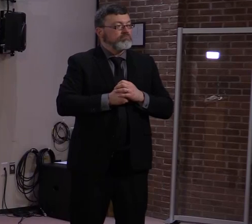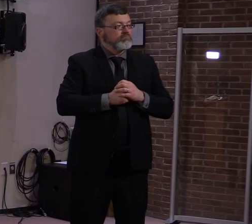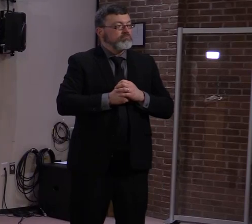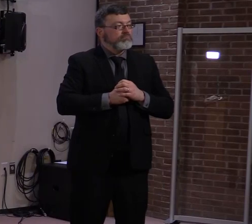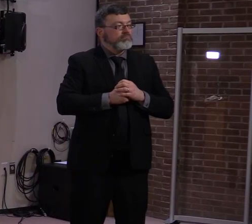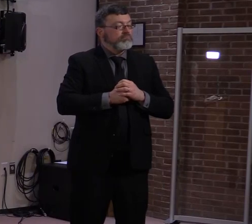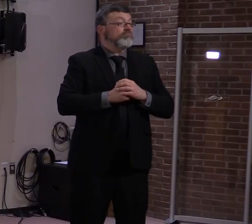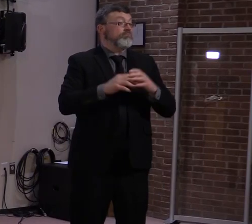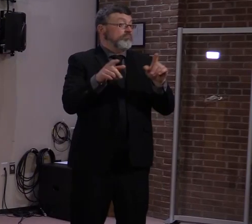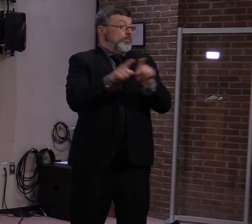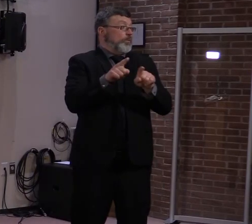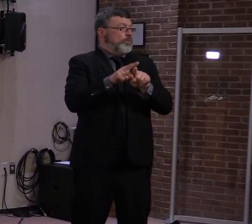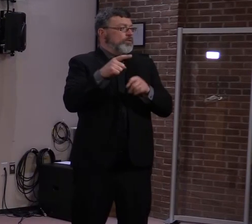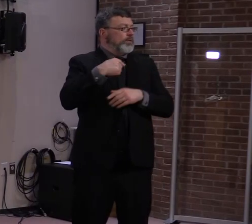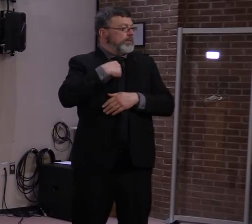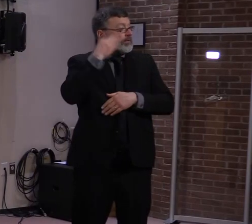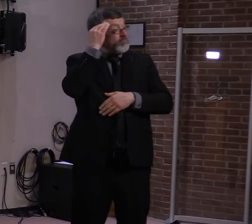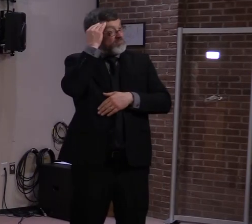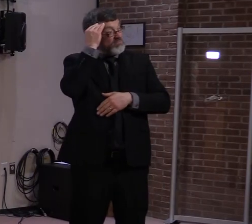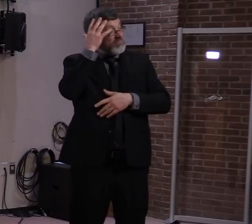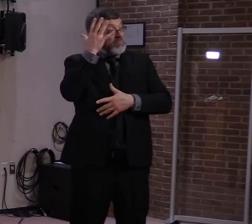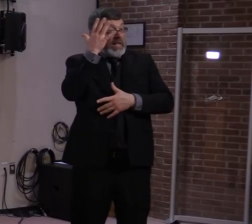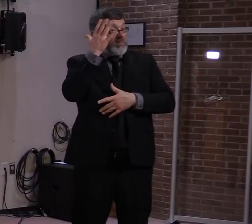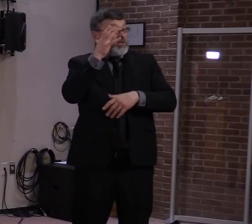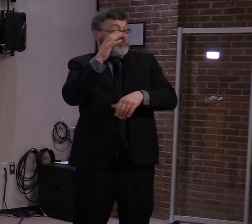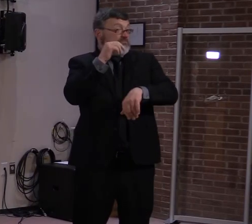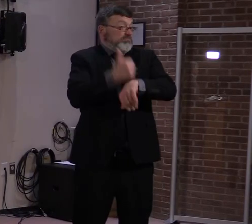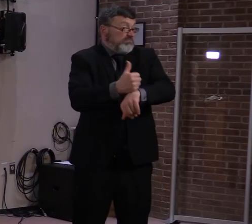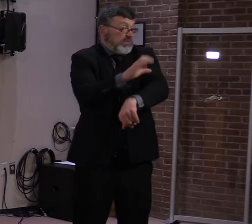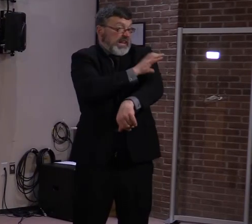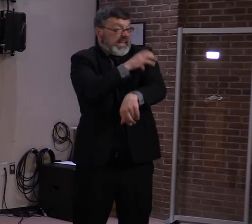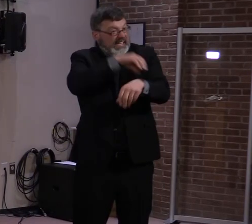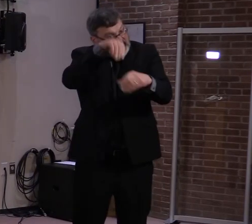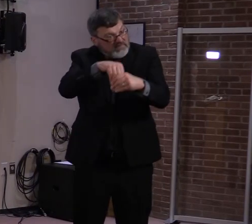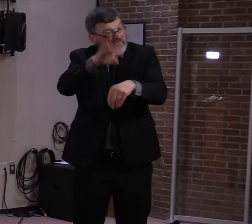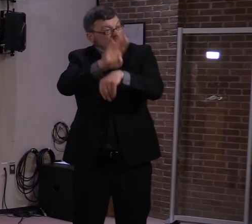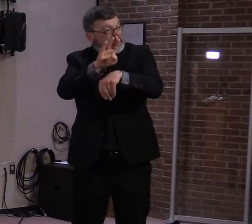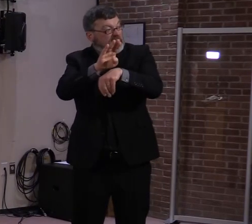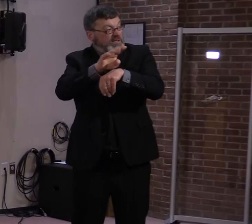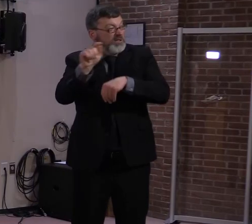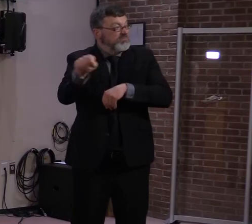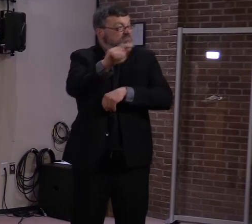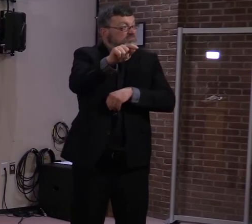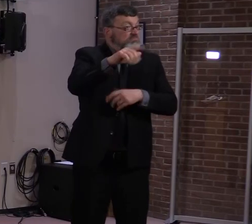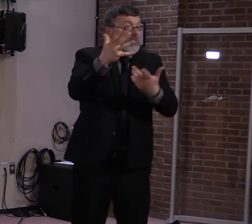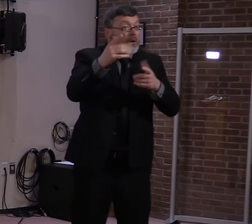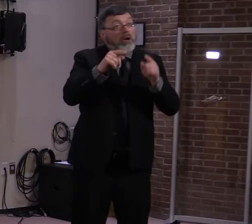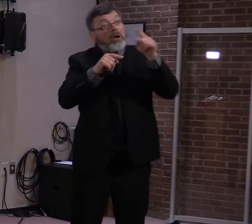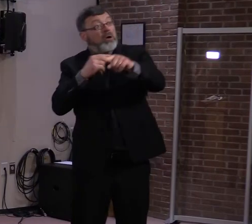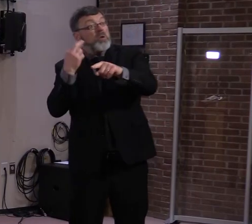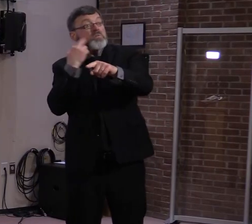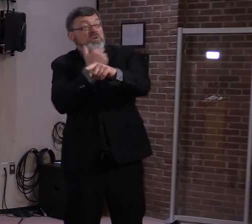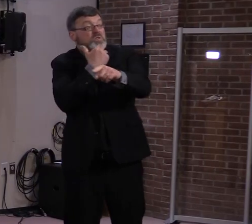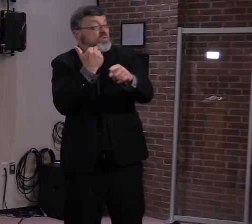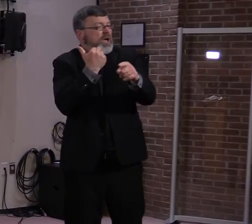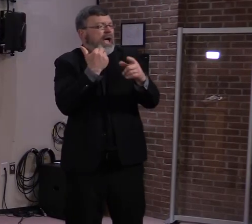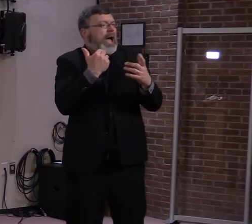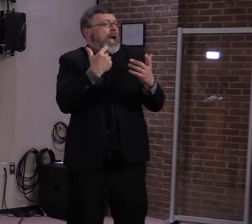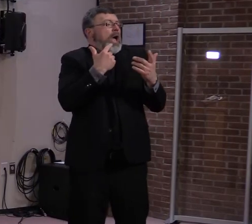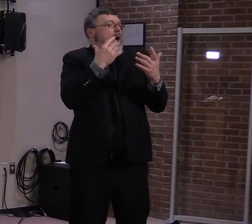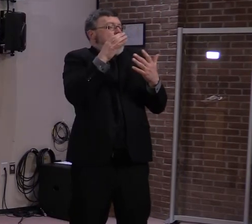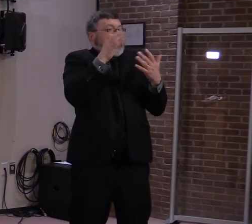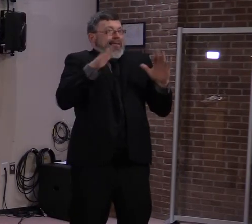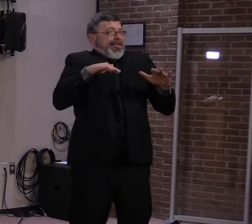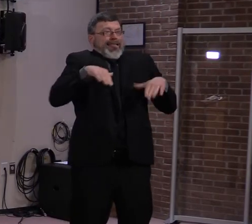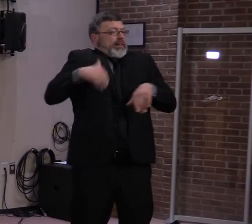businesses, restaurants, workplaces, bringing the vaccine to people, and to those spaces where